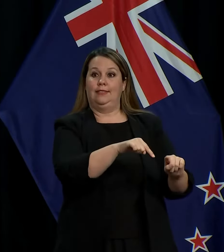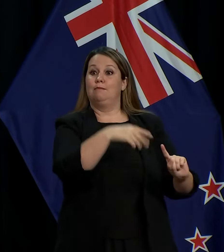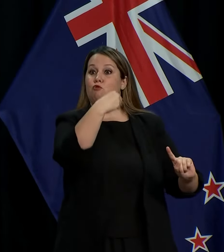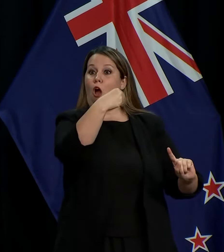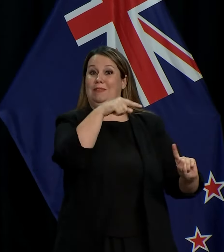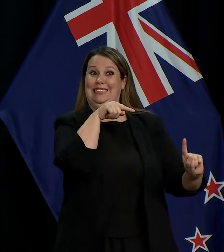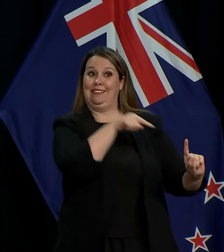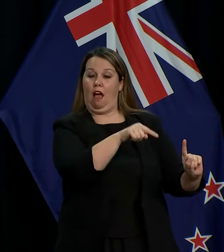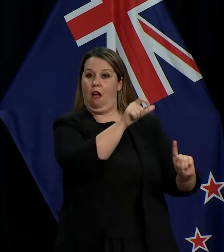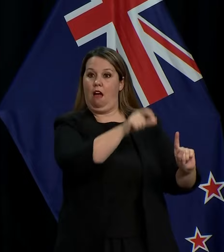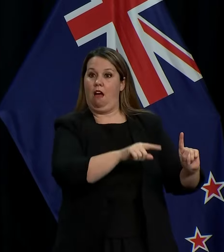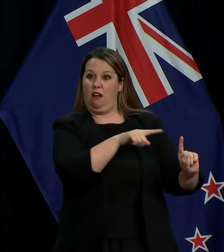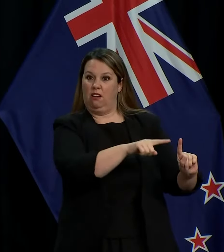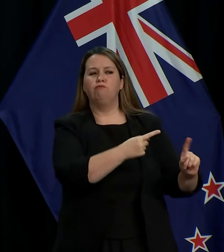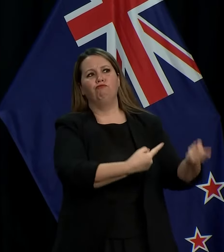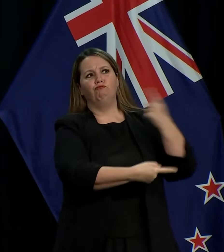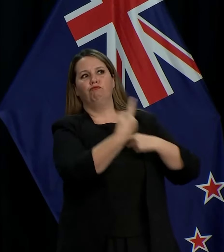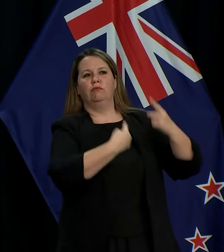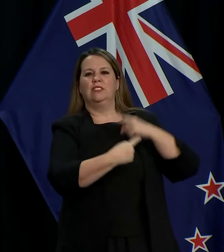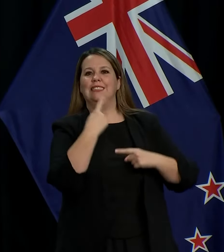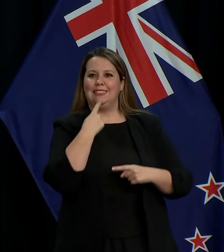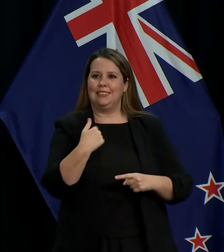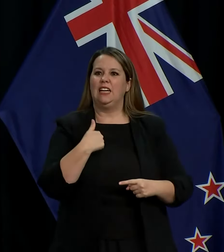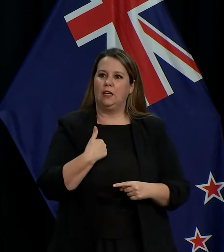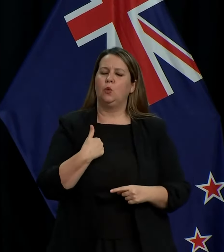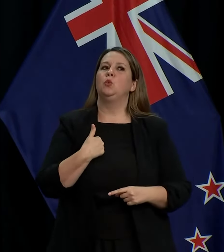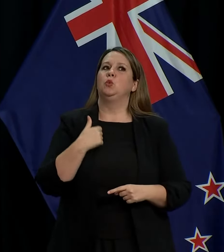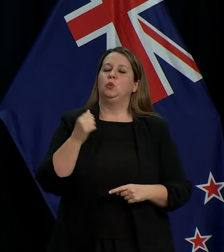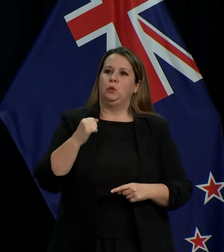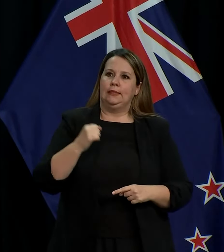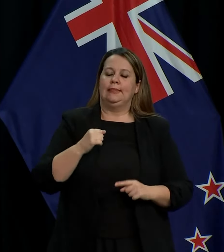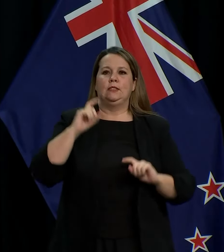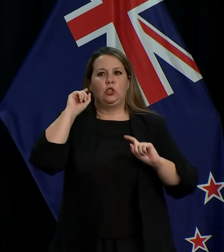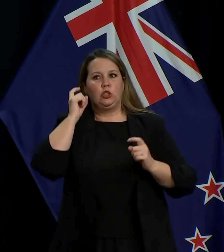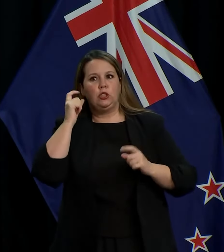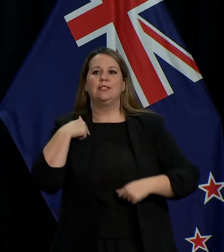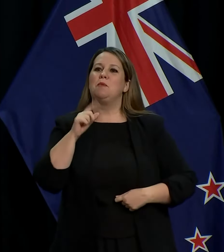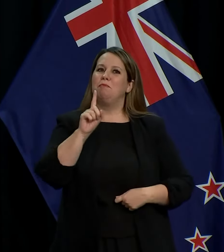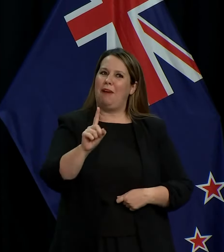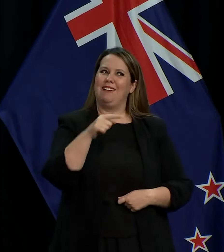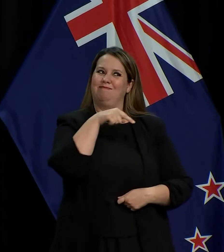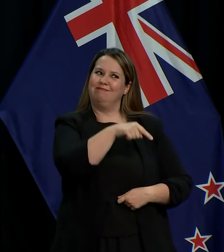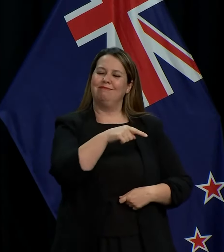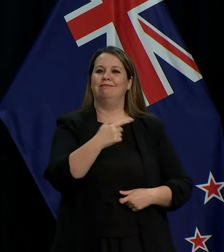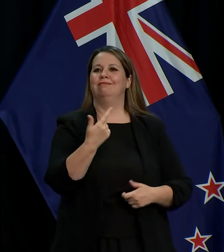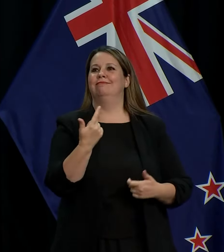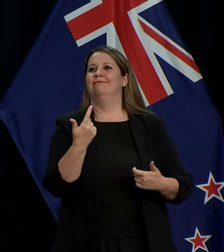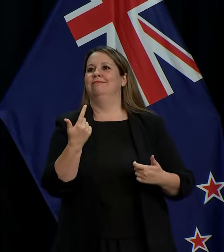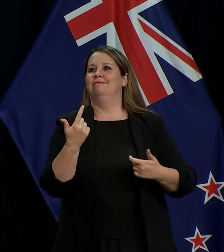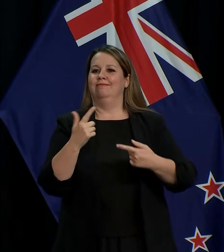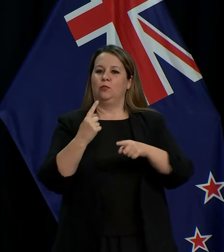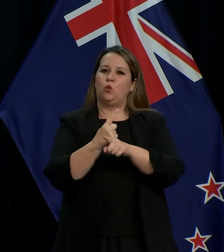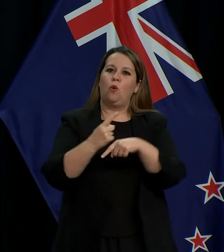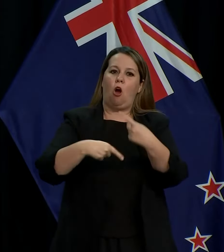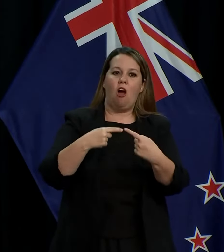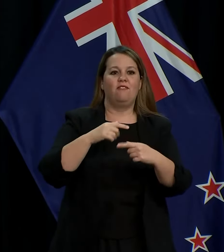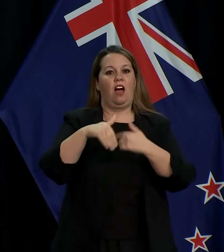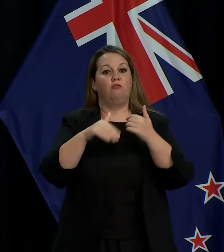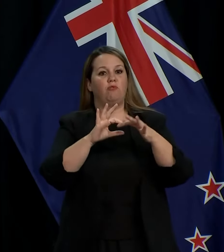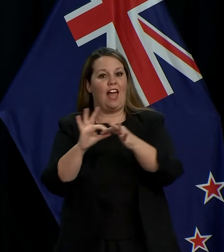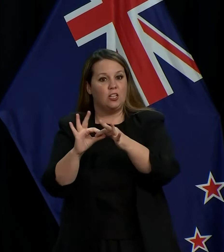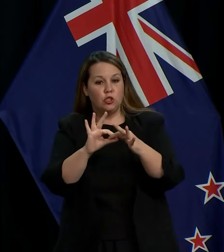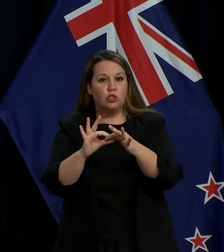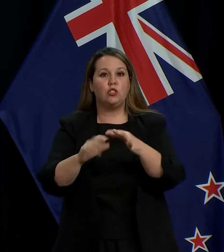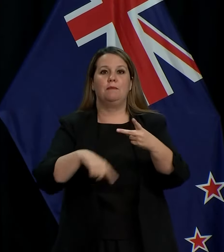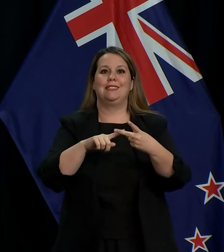there's an acknowledgement of the concerns, but also assurances around relationships and the security arrangements